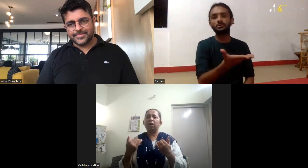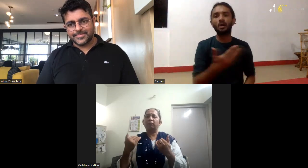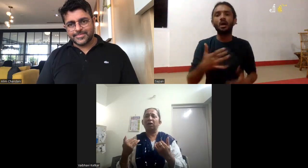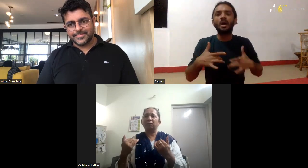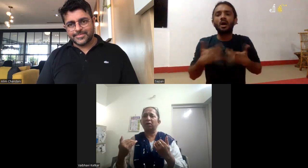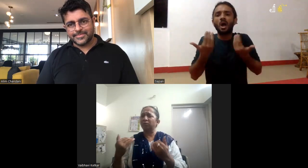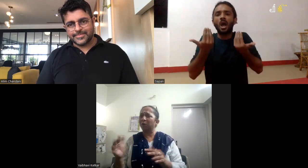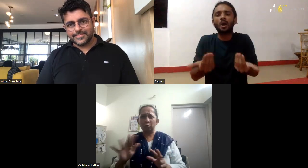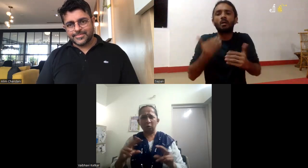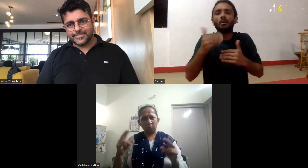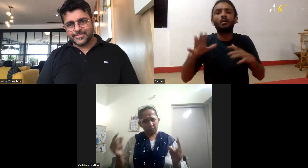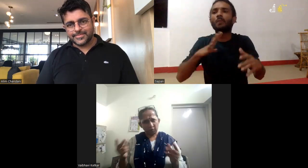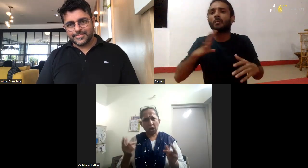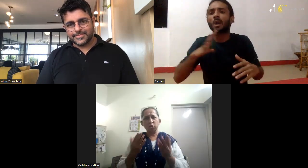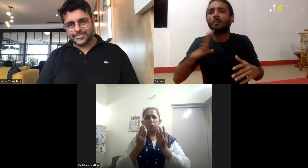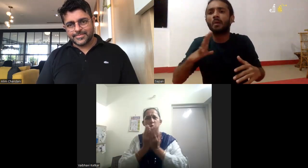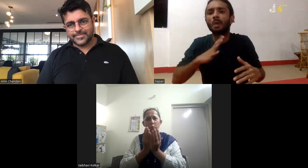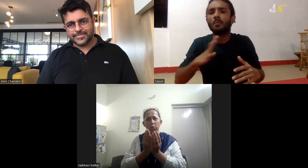Hello.